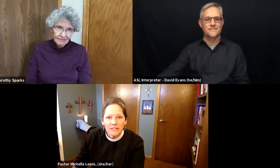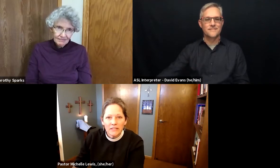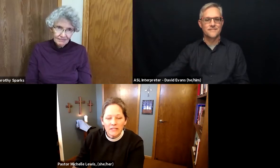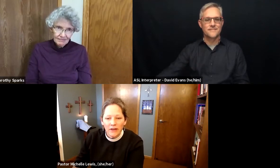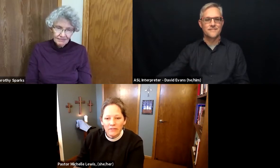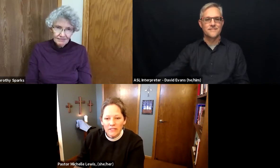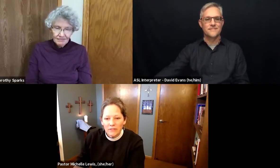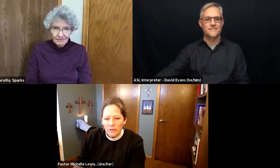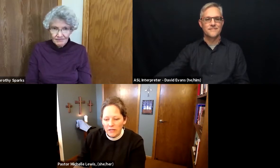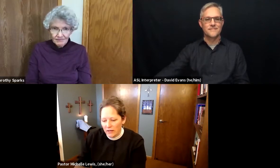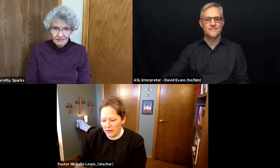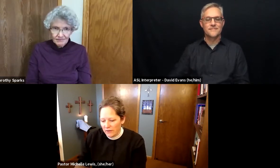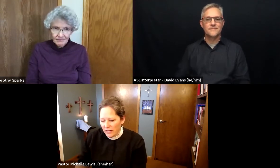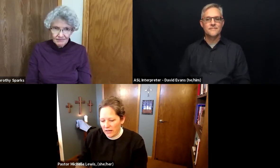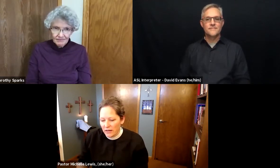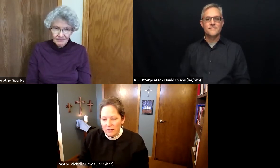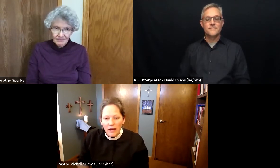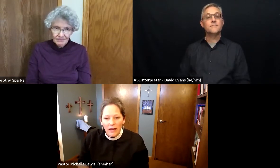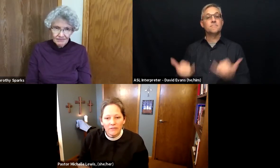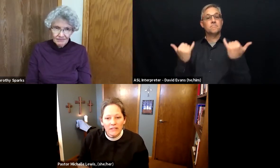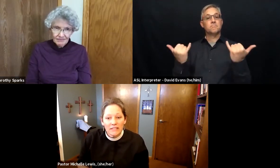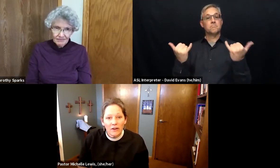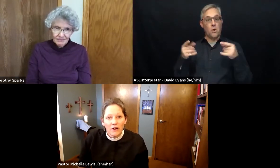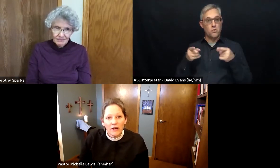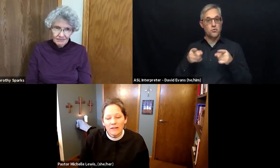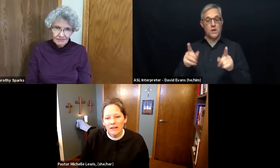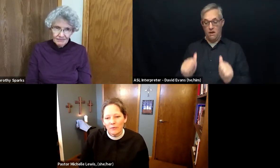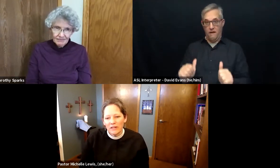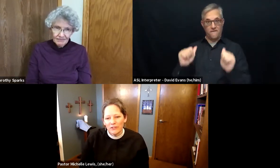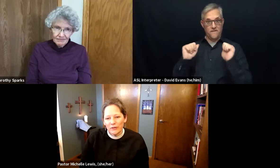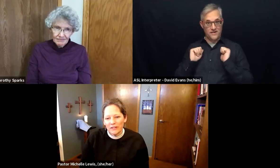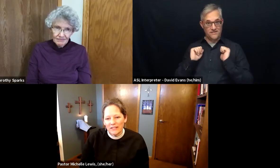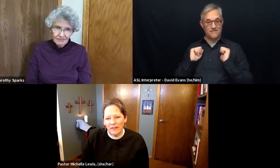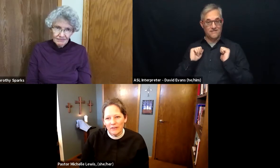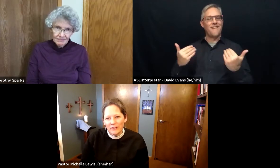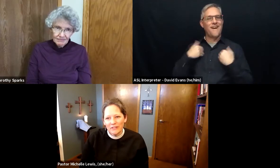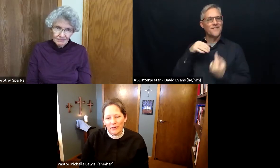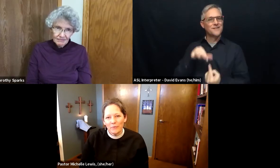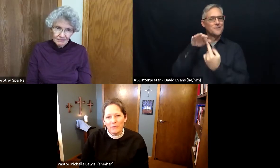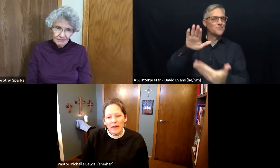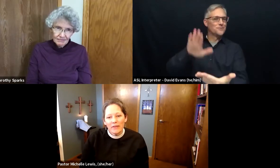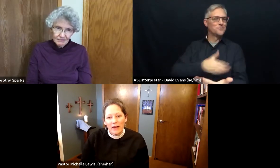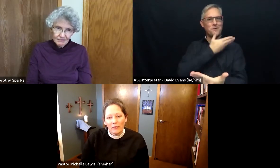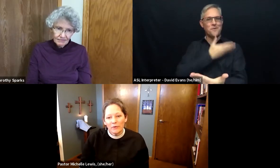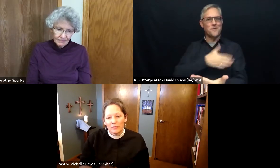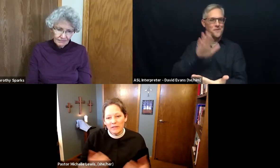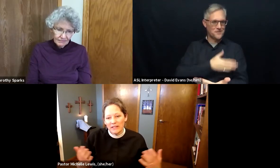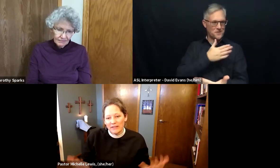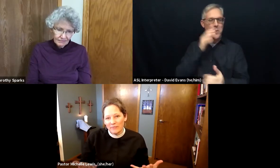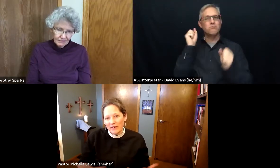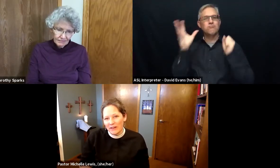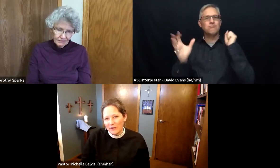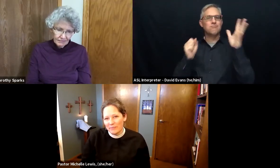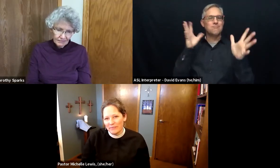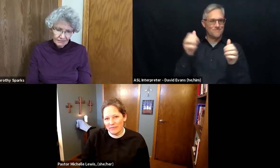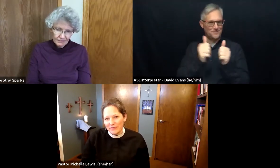During this season of Advent, we have a Advent song that we join in together. So that will be